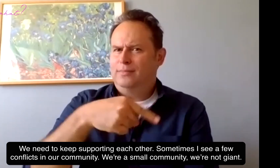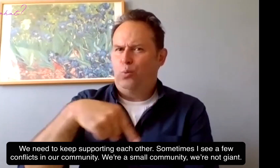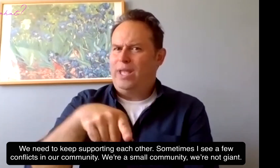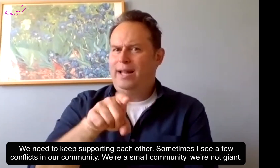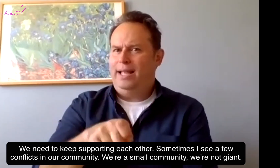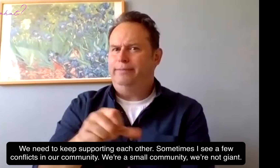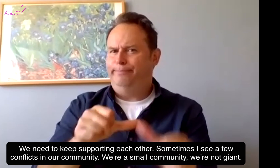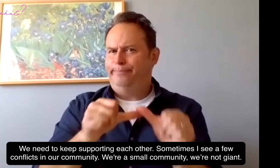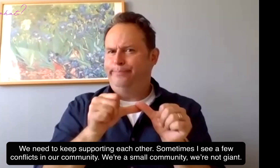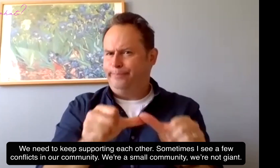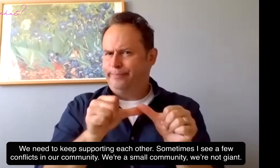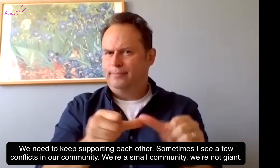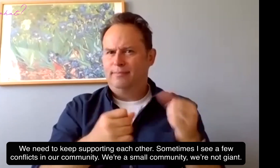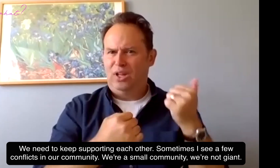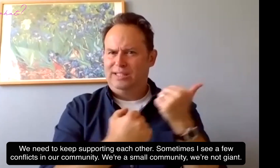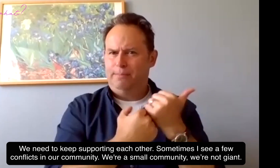We need to keep supporting each other.